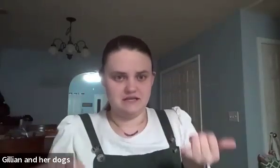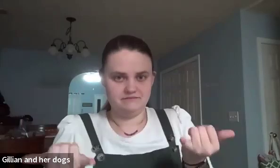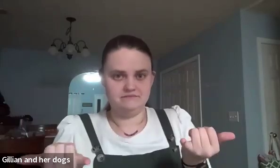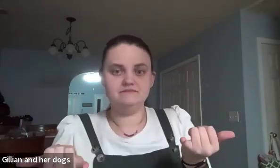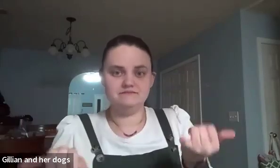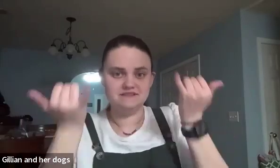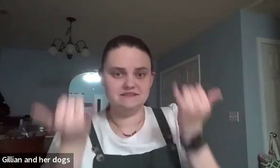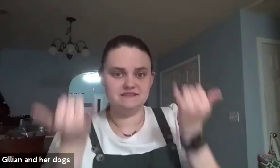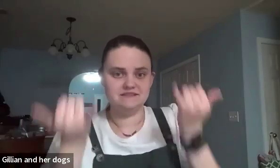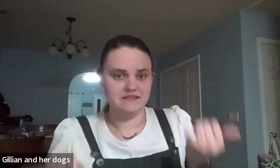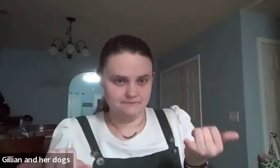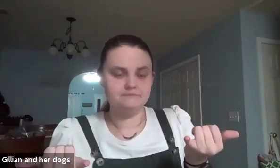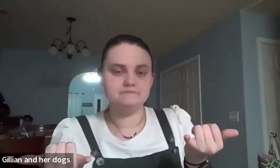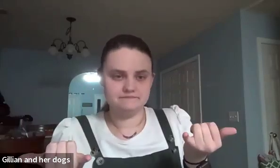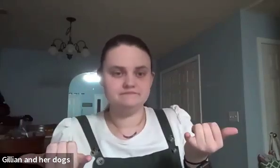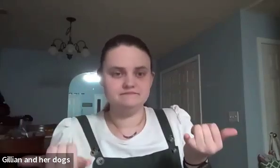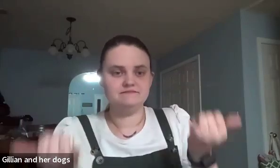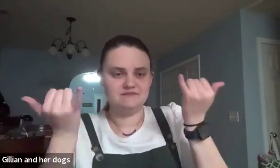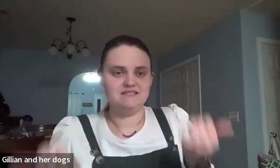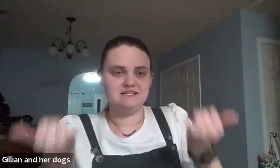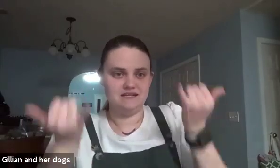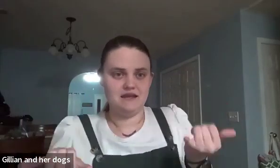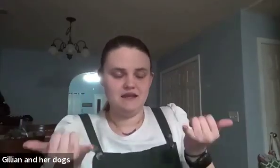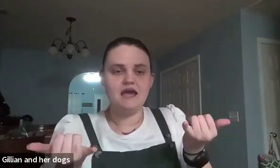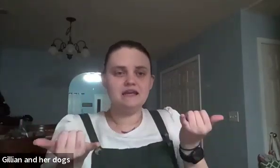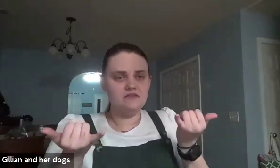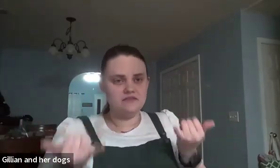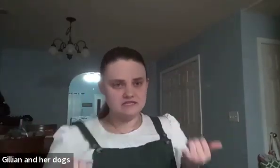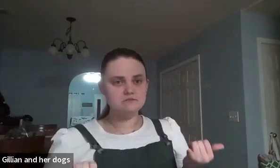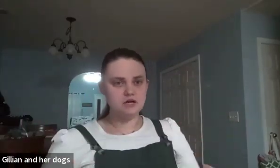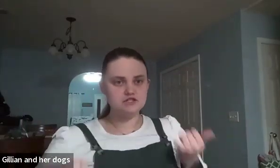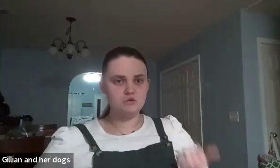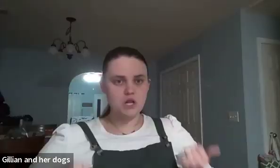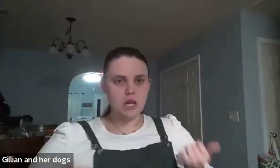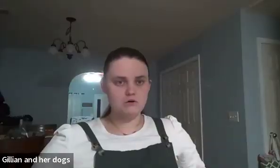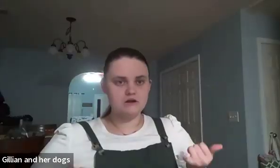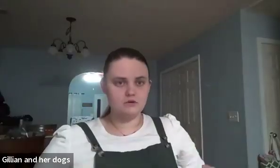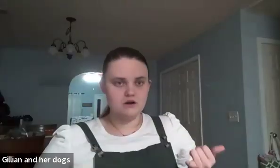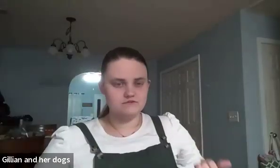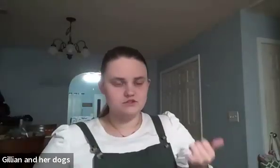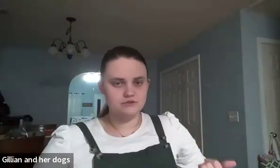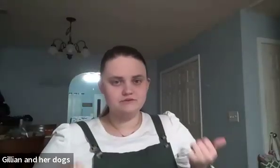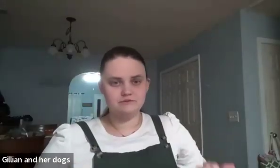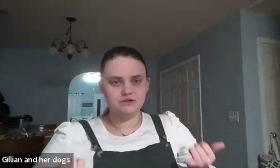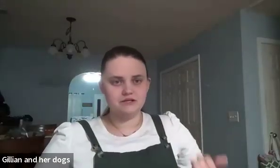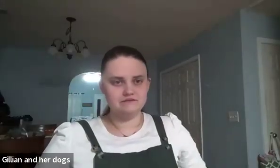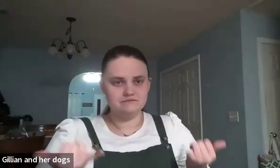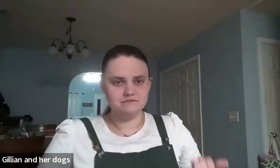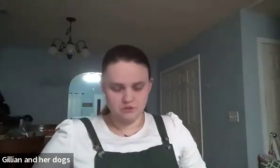today, today, today. And again, this is much more lower and more comfortable, but you